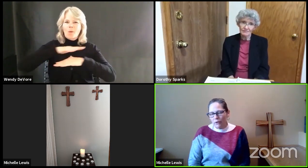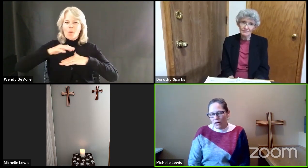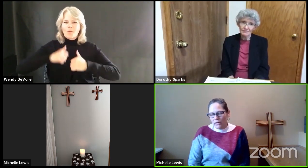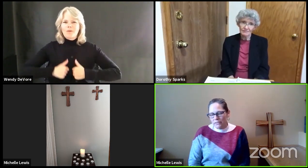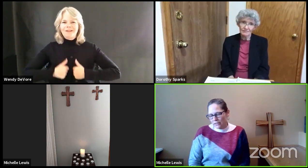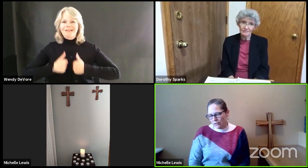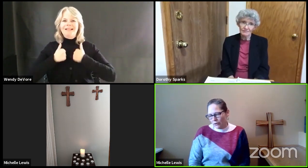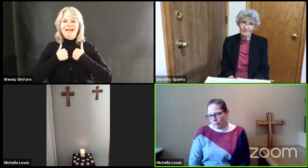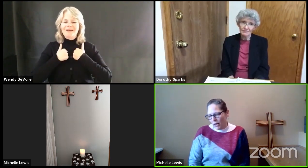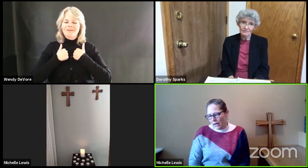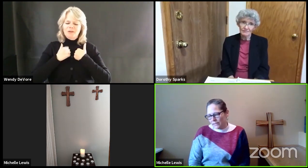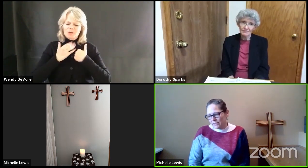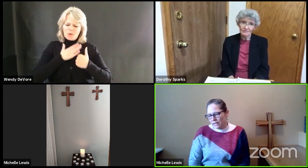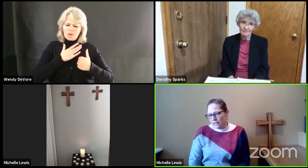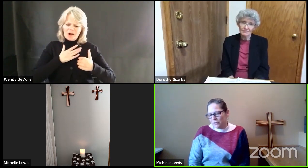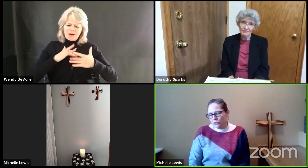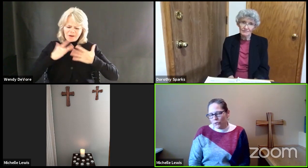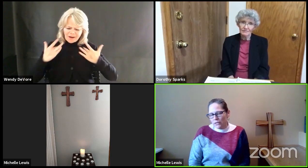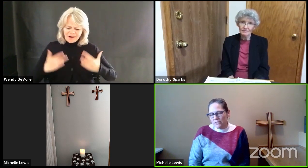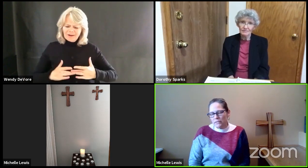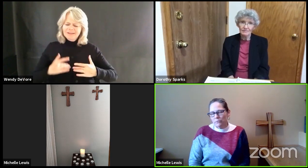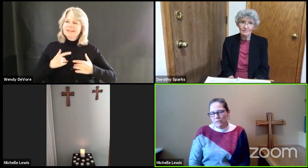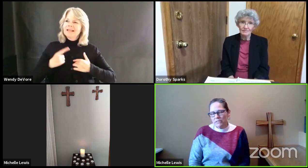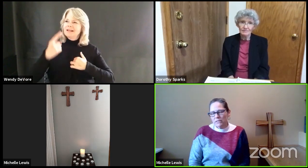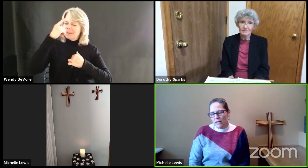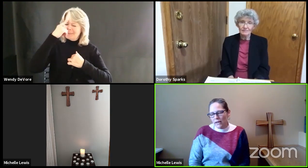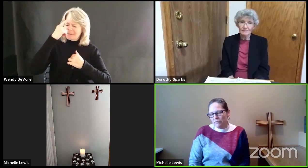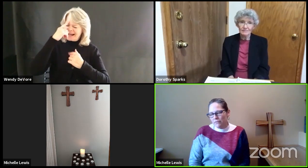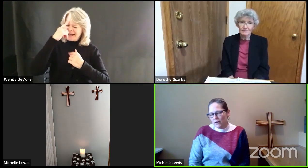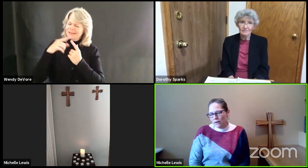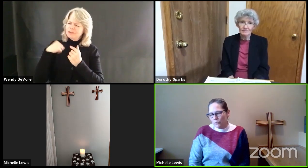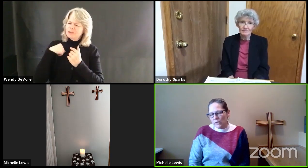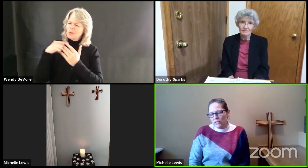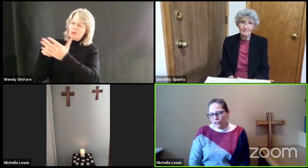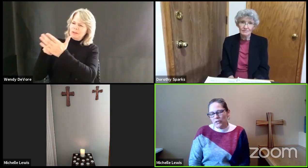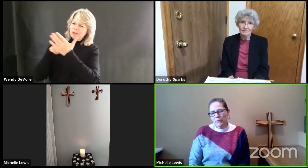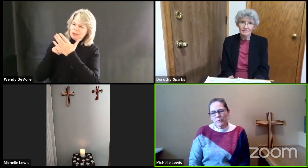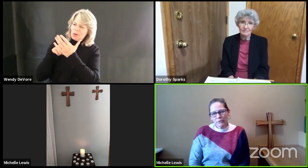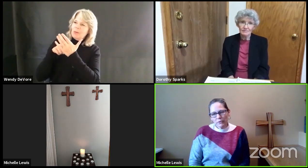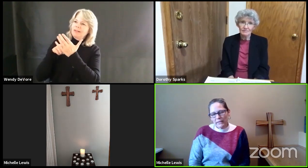Teach our hearts and our minds to trust in the risen life